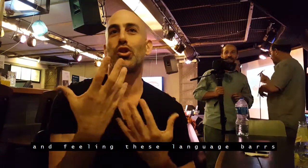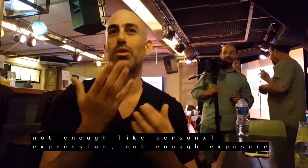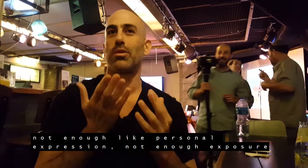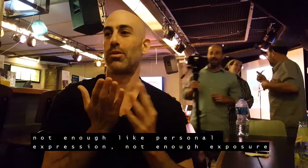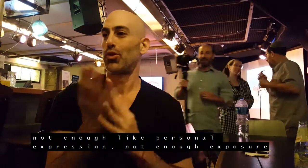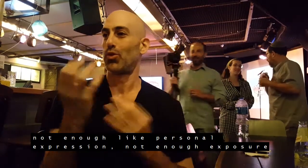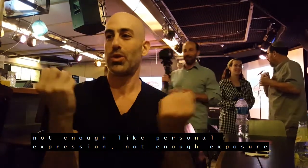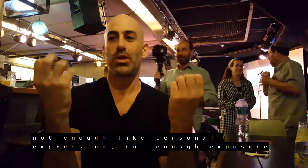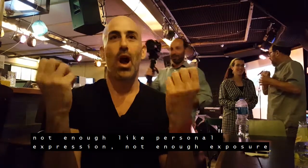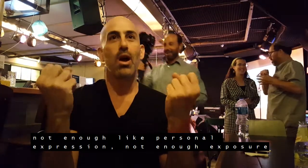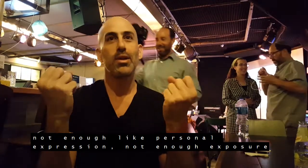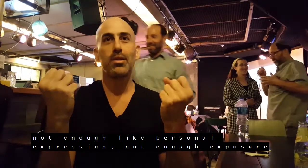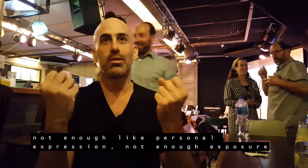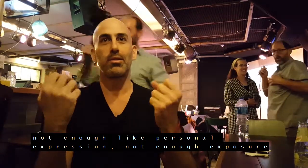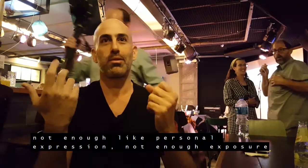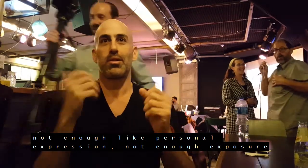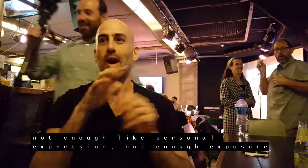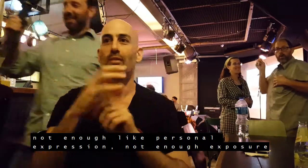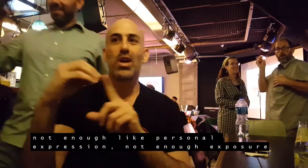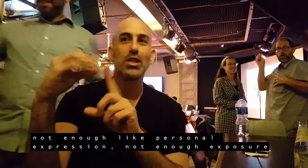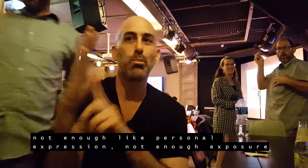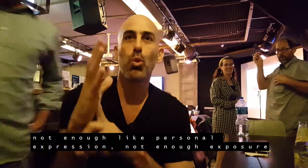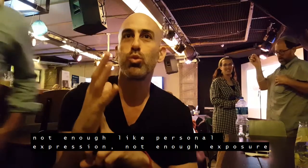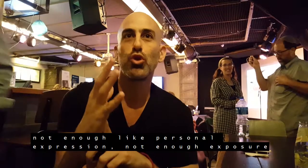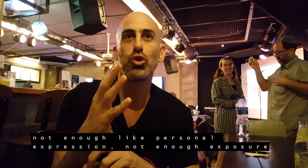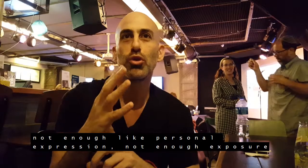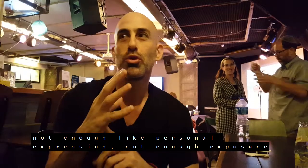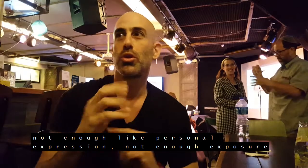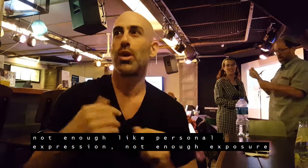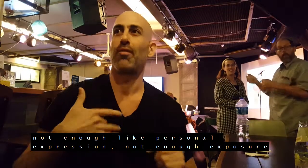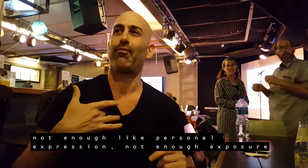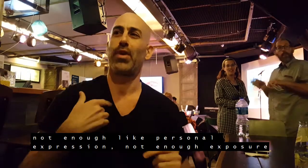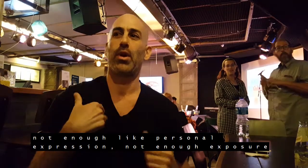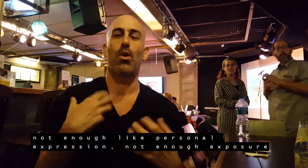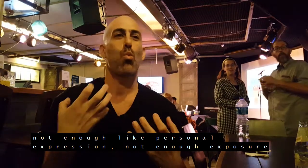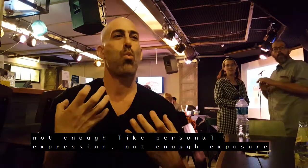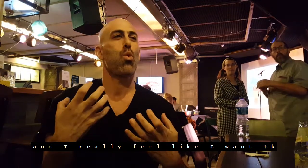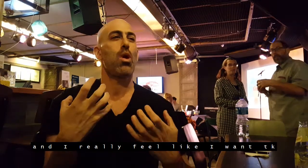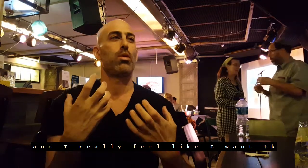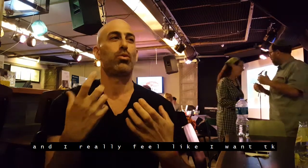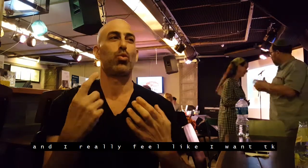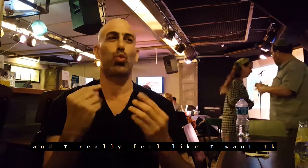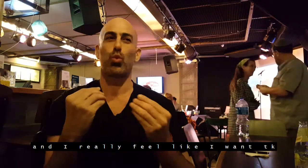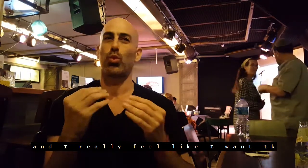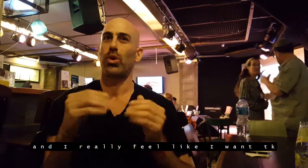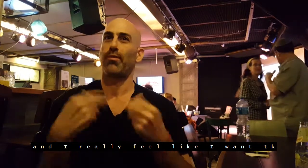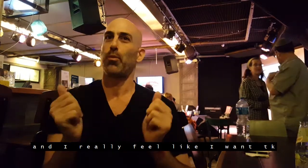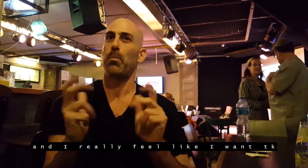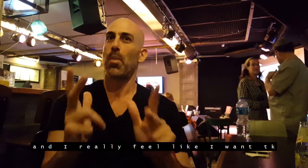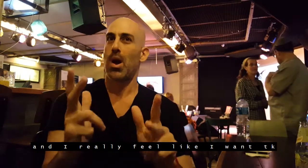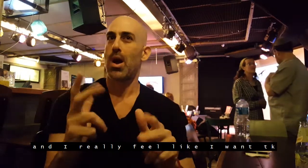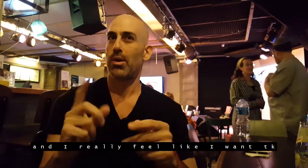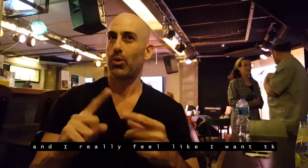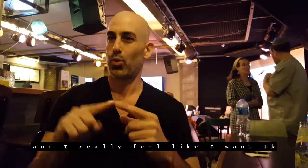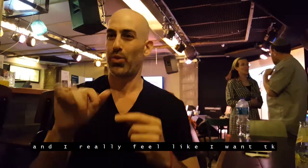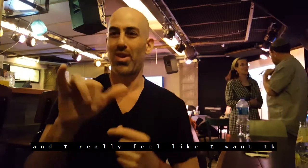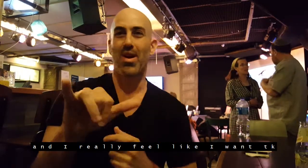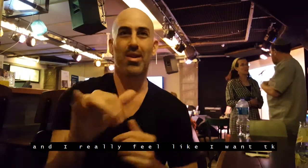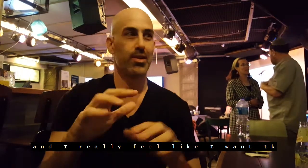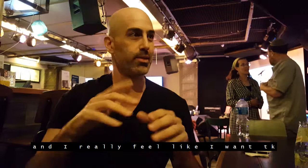like personal expression, not enough exposure to different things. And I really feel like I want to give back